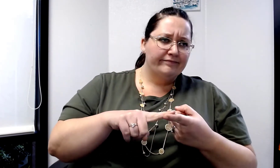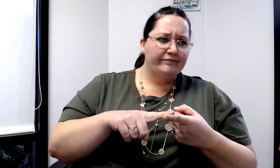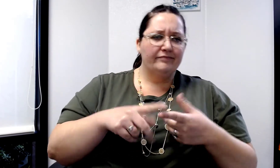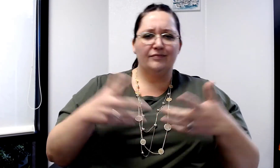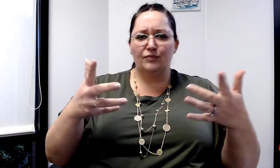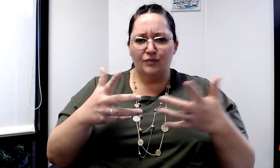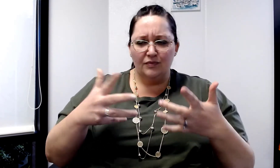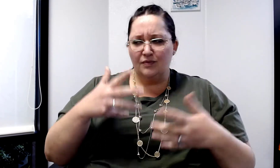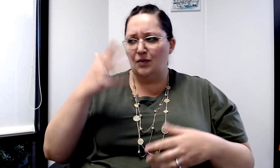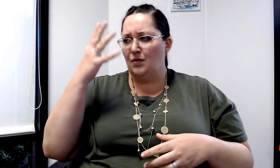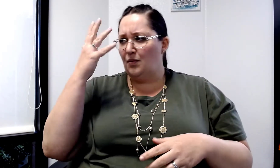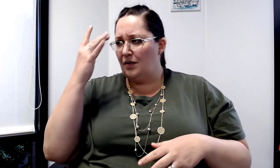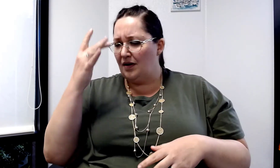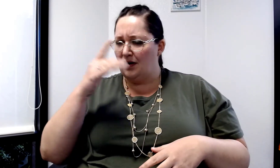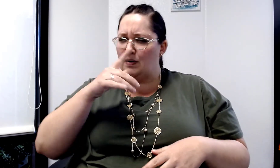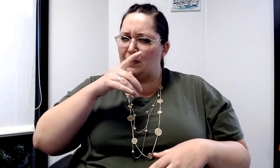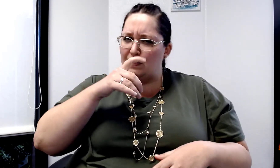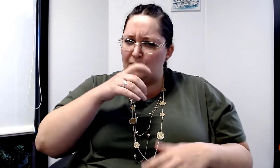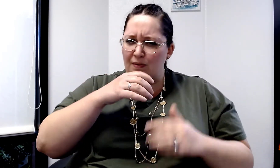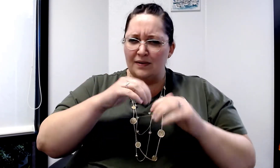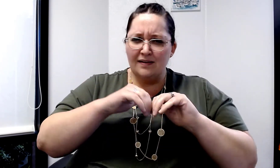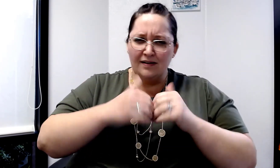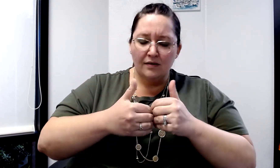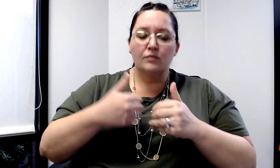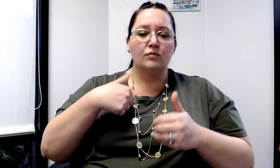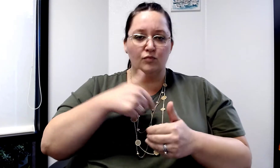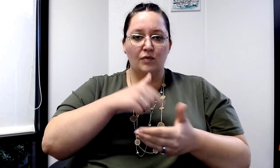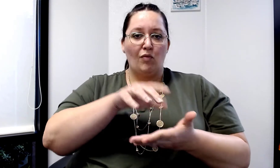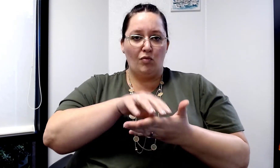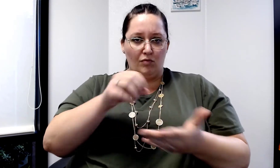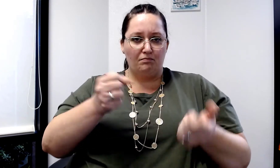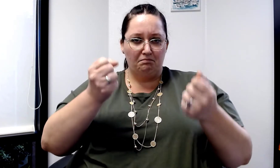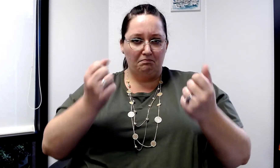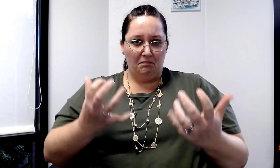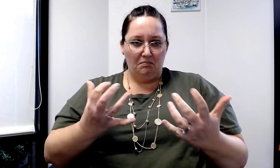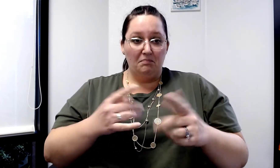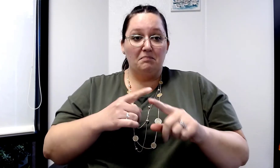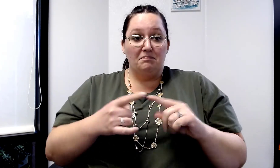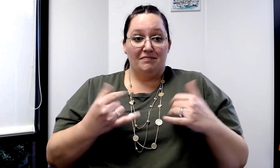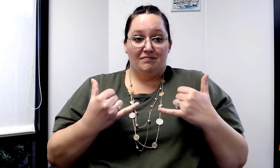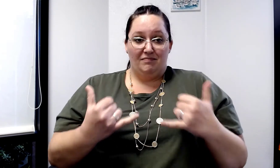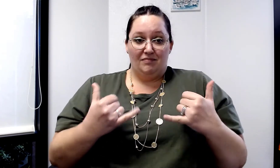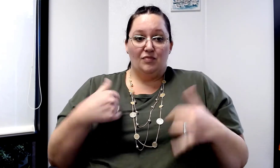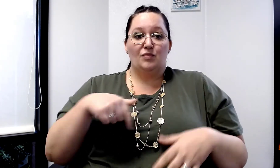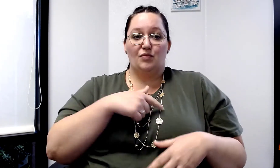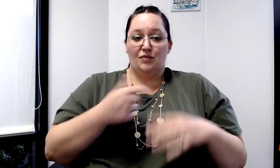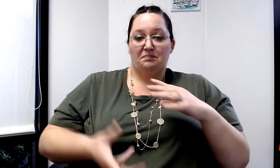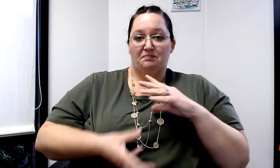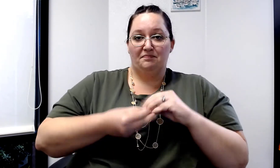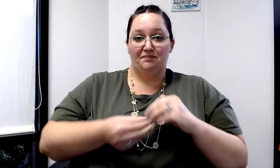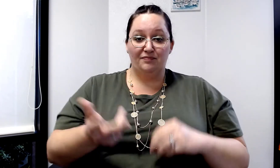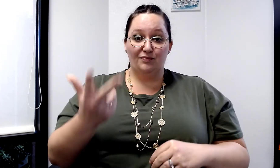so far. When, what, why, who, how. We've learned a bunch, but now we're going to add to